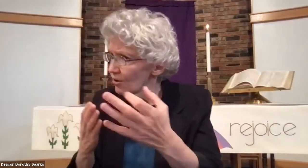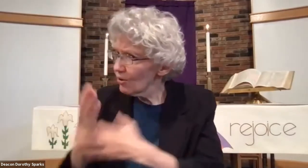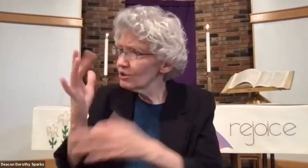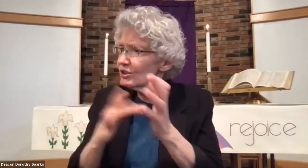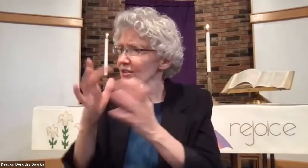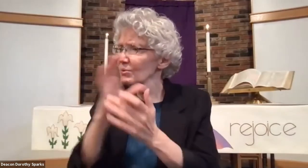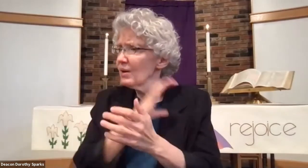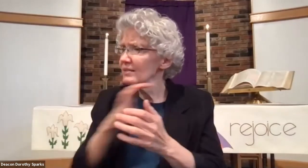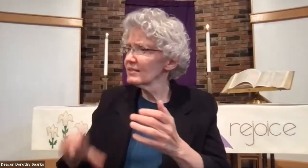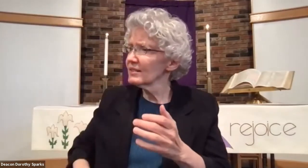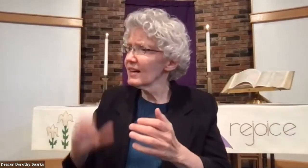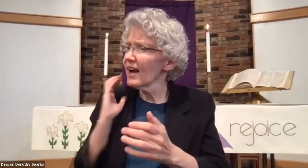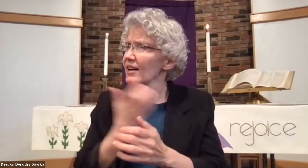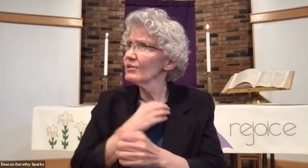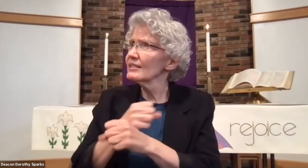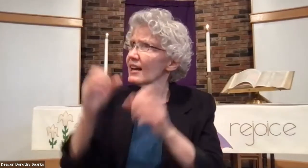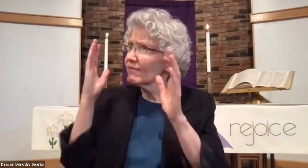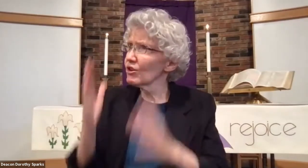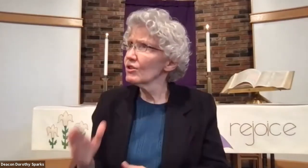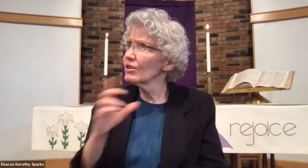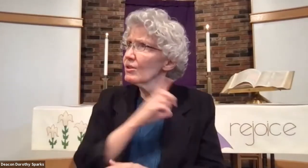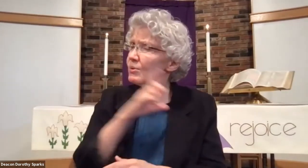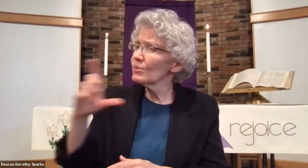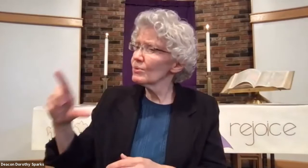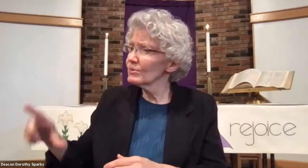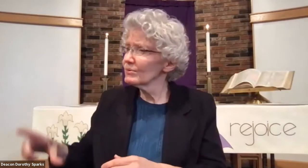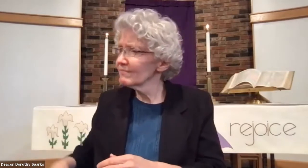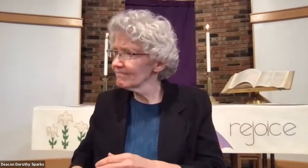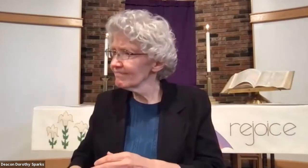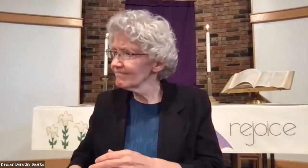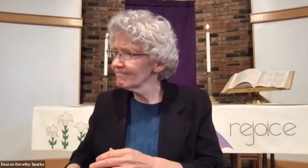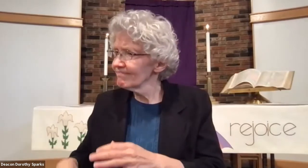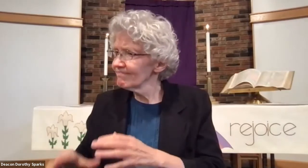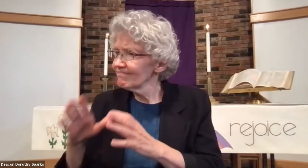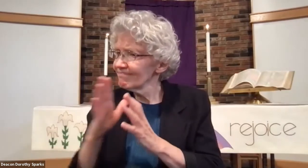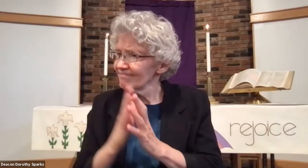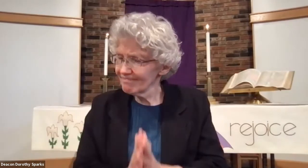through Jesus Christ, our Savior and Lord.